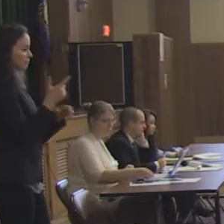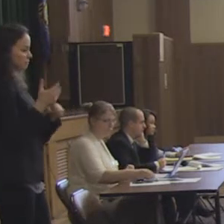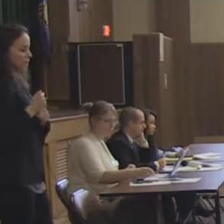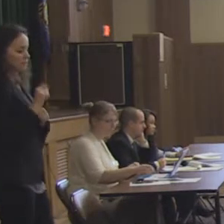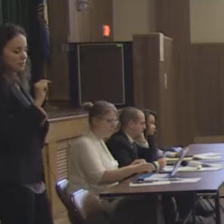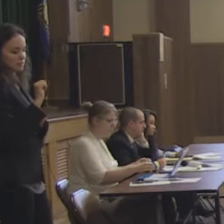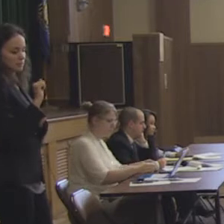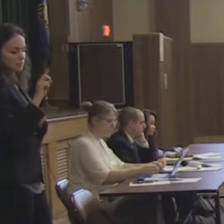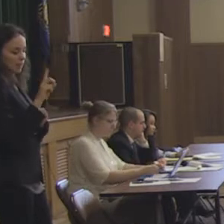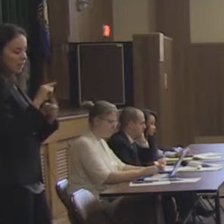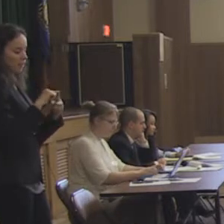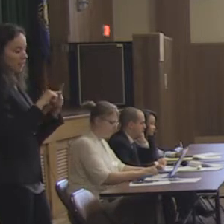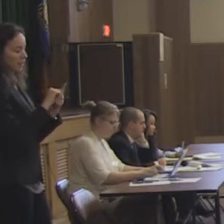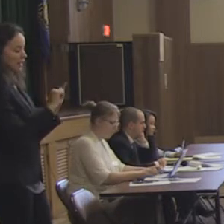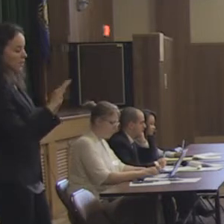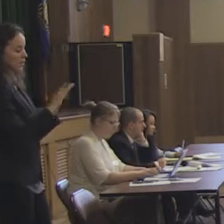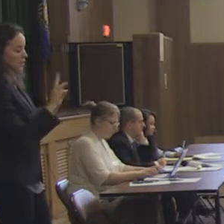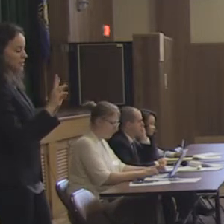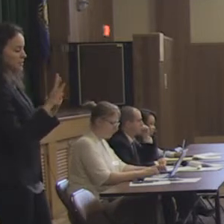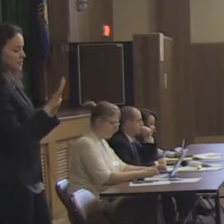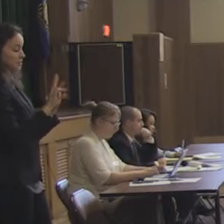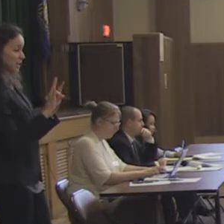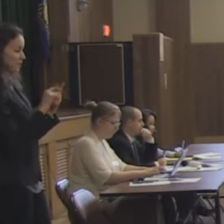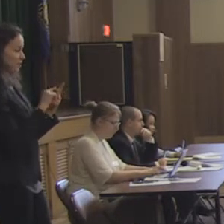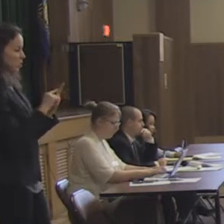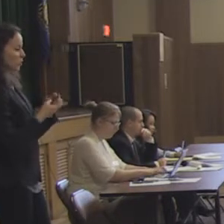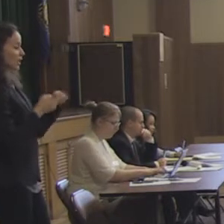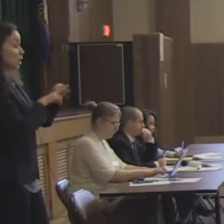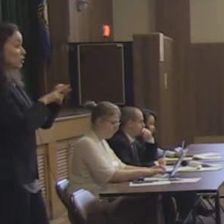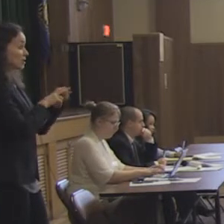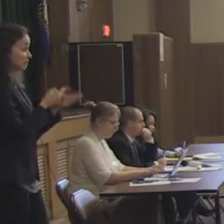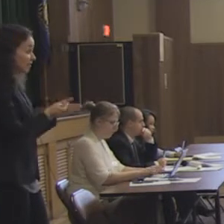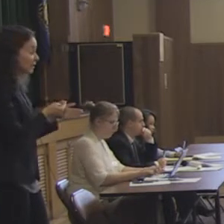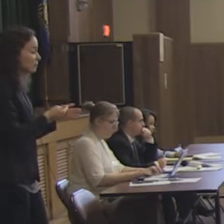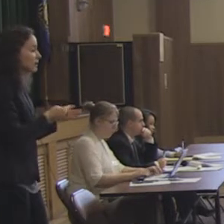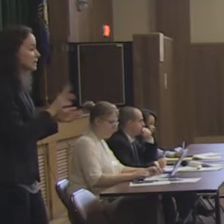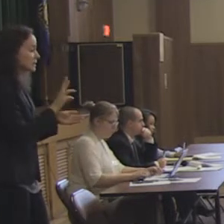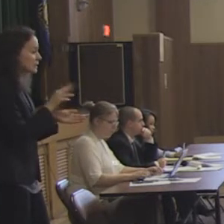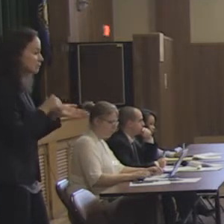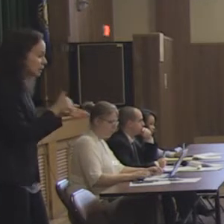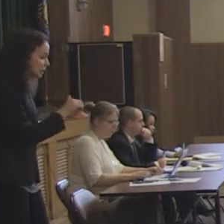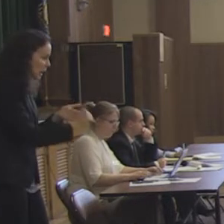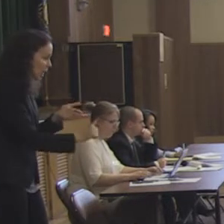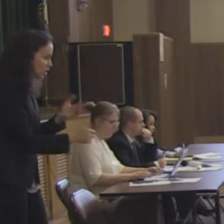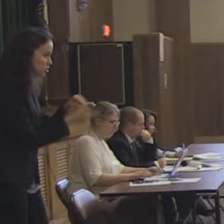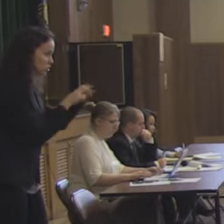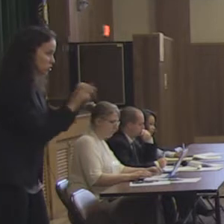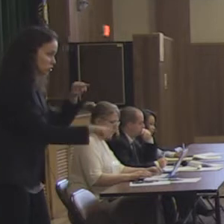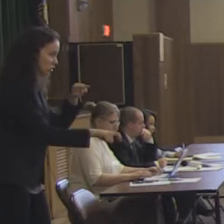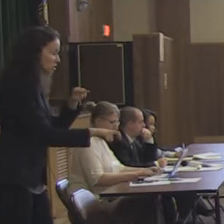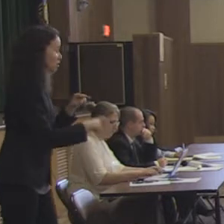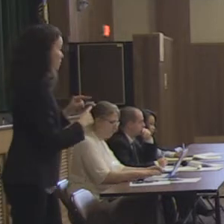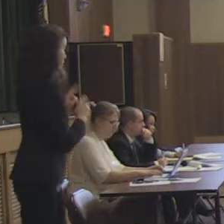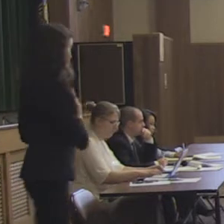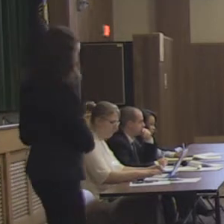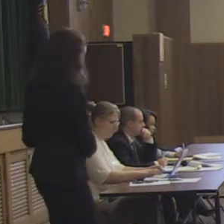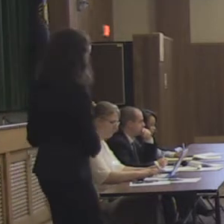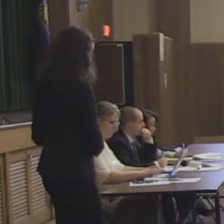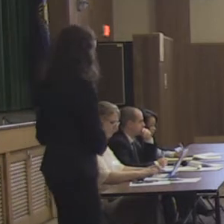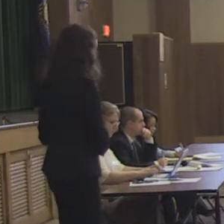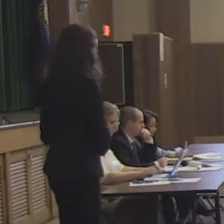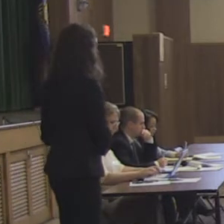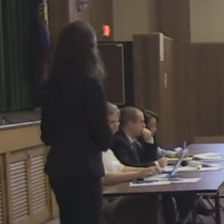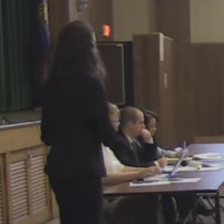AB 657, which would increase the funding by $6 million a year. So we hope that you will, I know